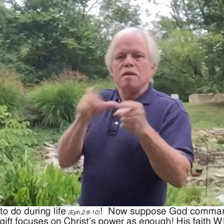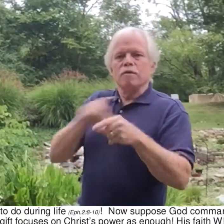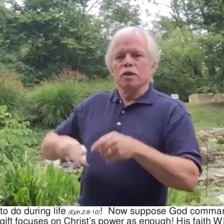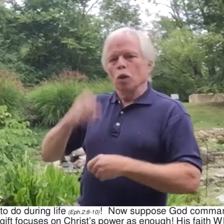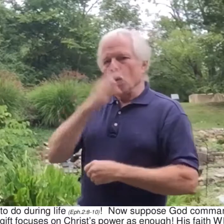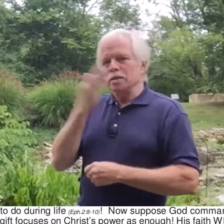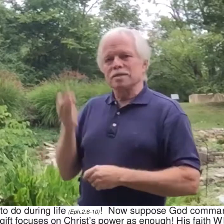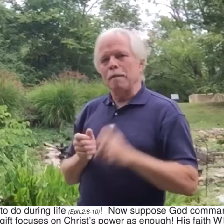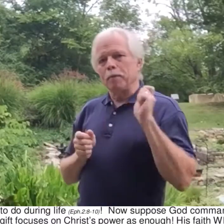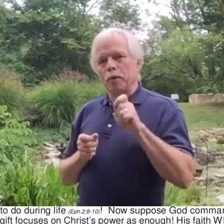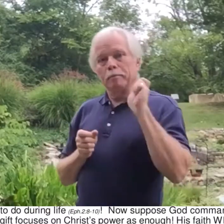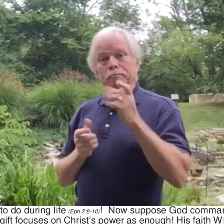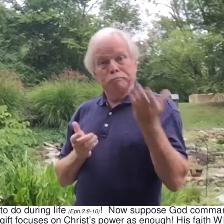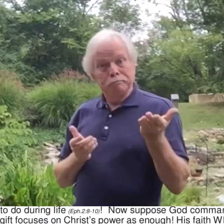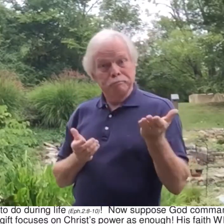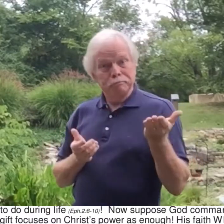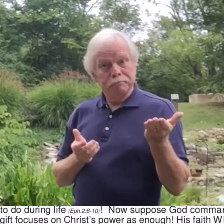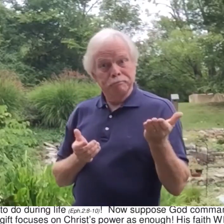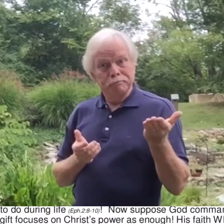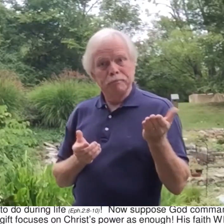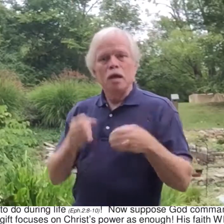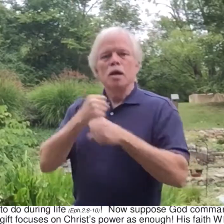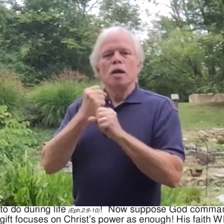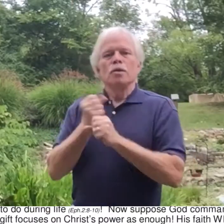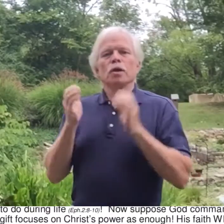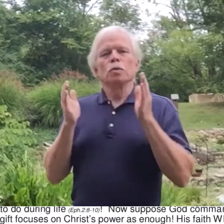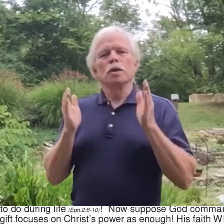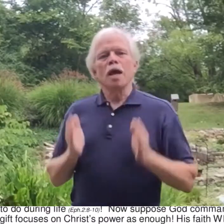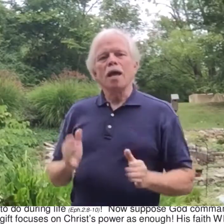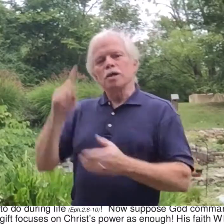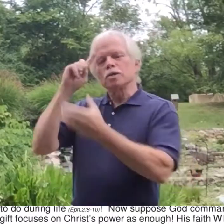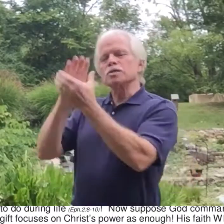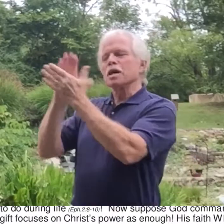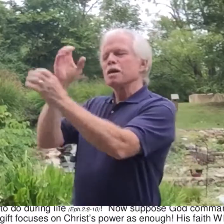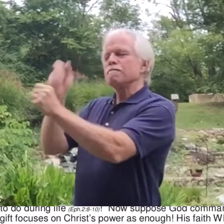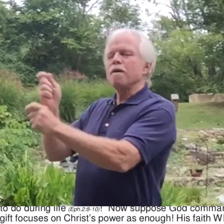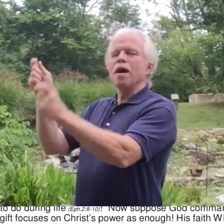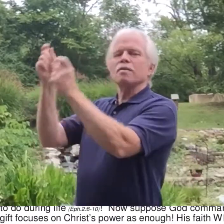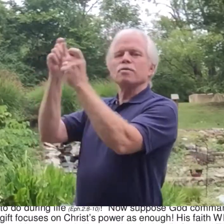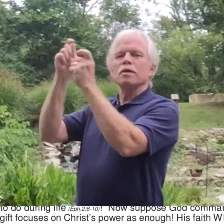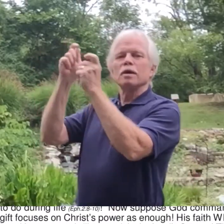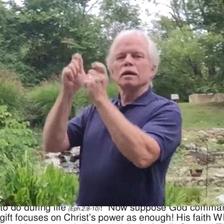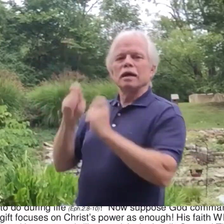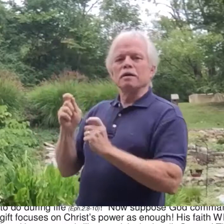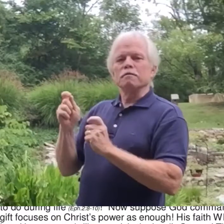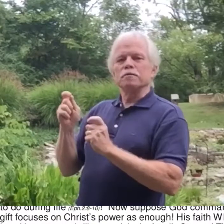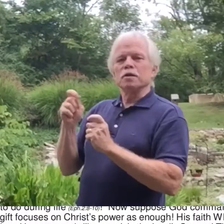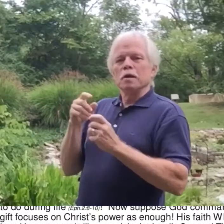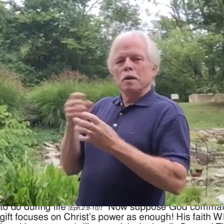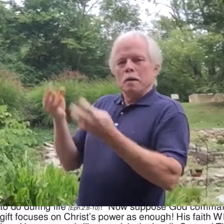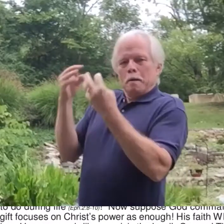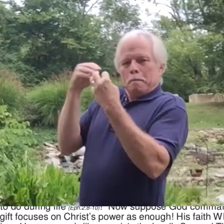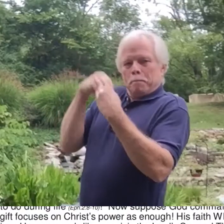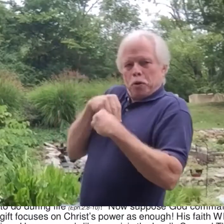receive the Lord's Supper. The Creator's faith gift